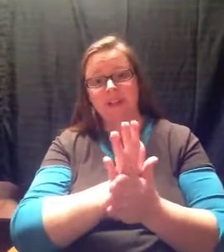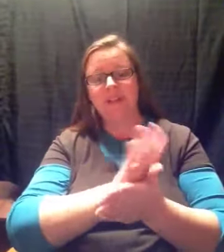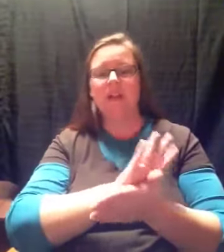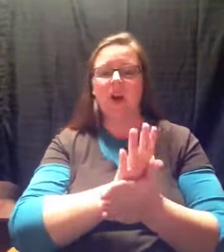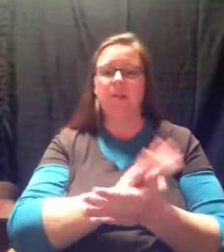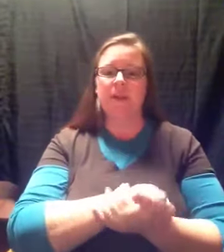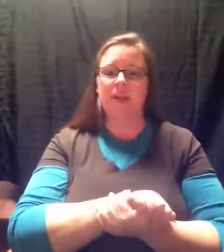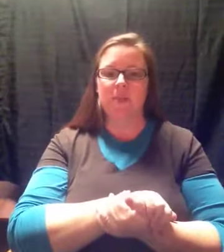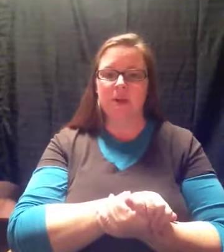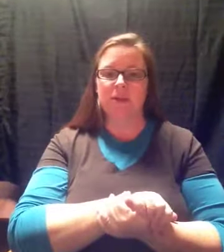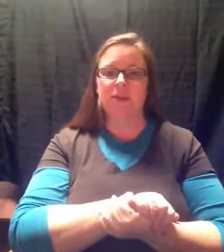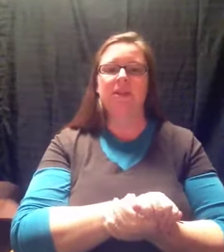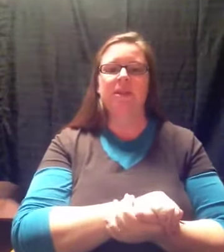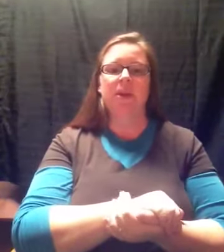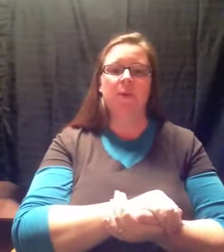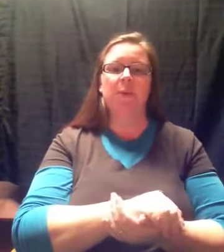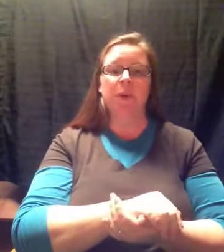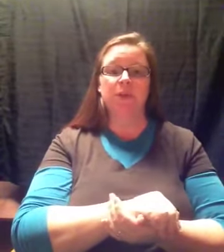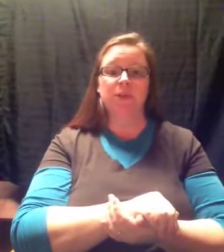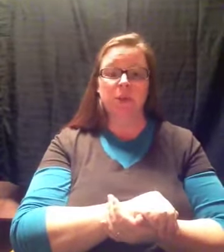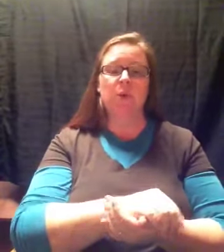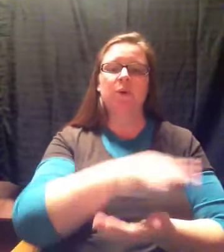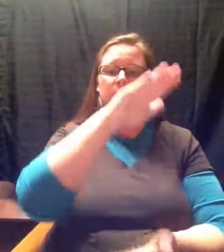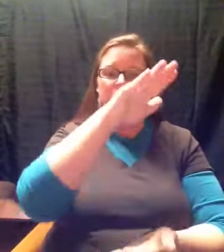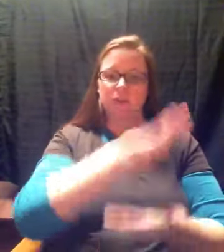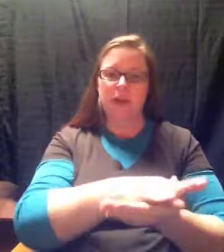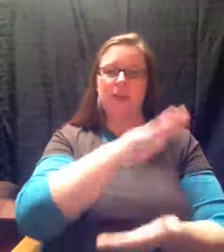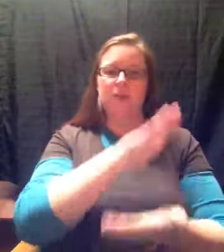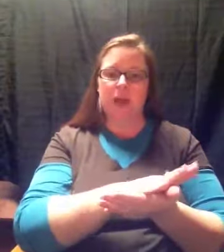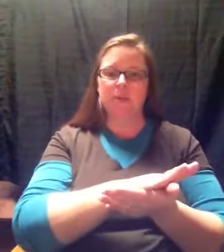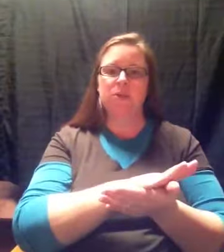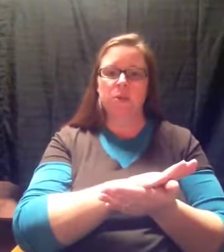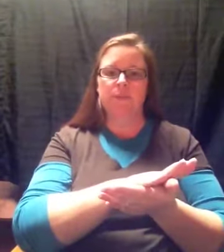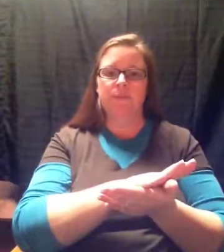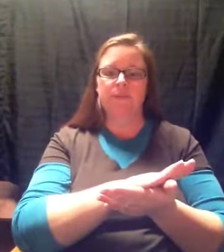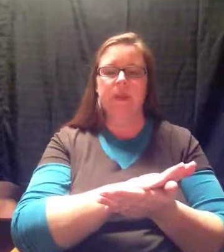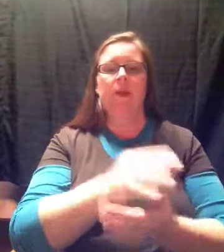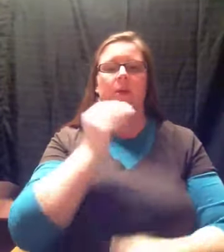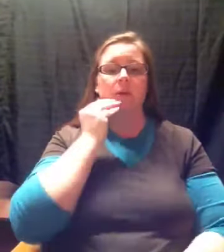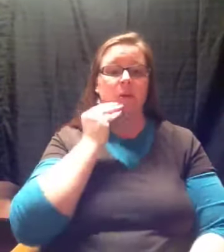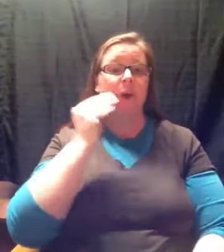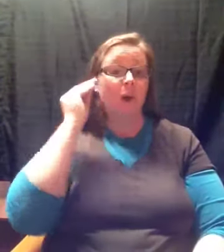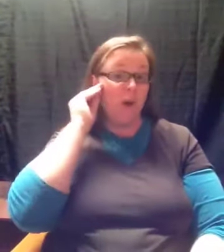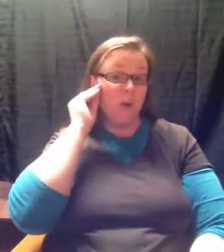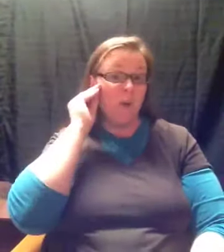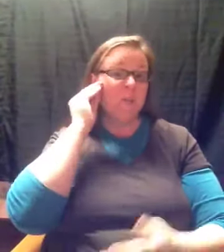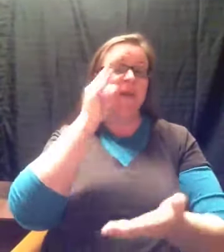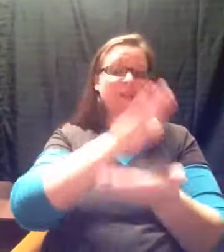Movie. It all depends on the motion. So you want to do school, you want to go straight down 2 times. School. You can do home.